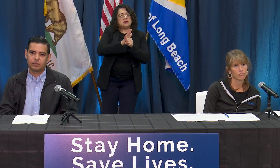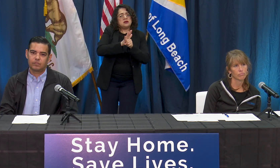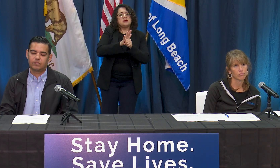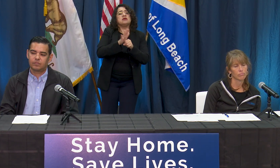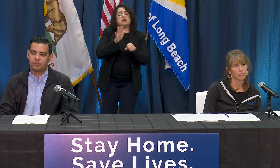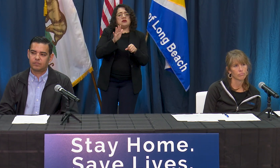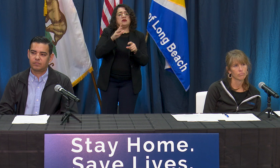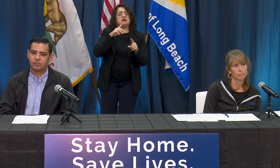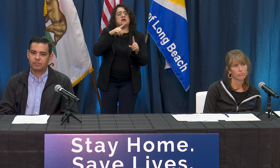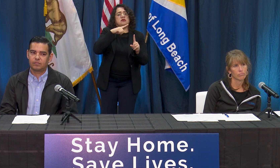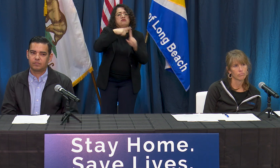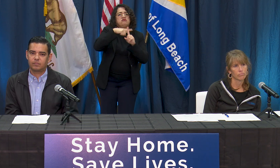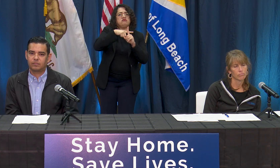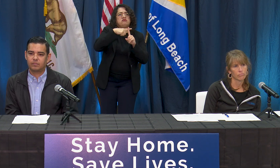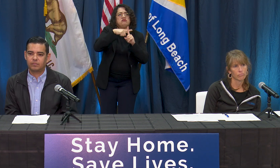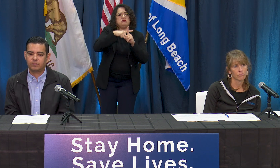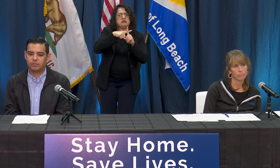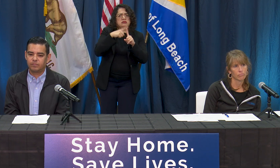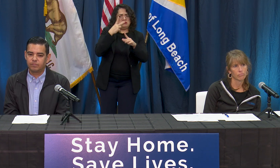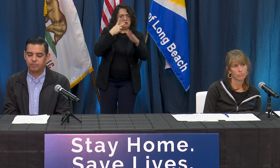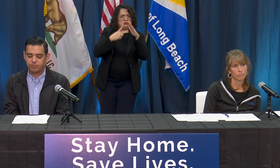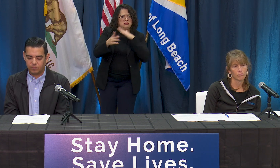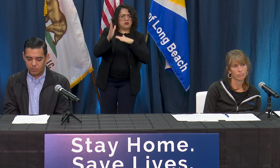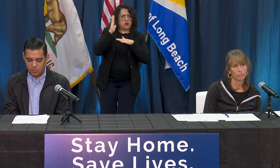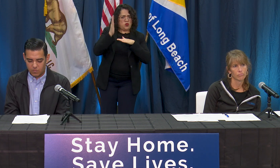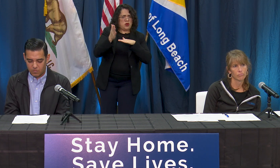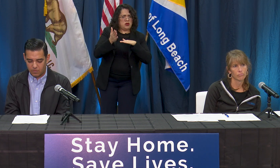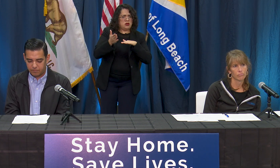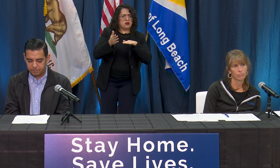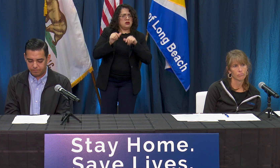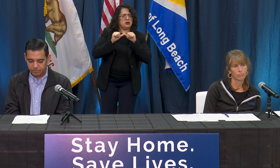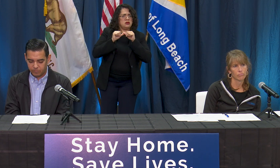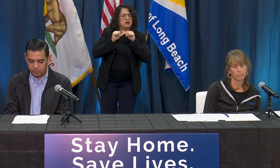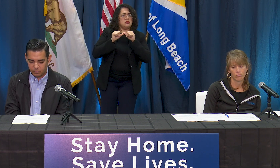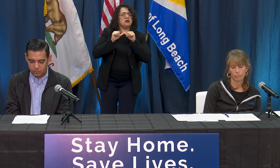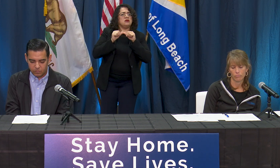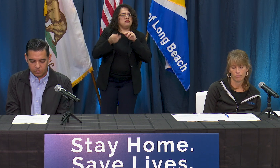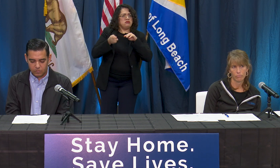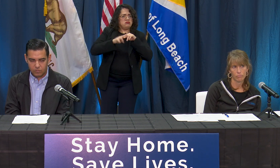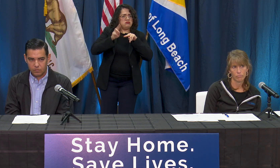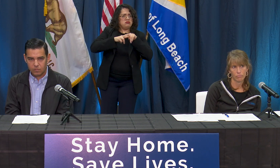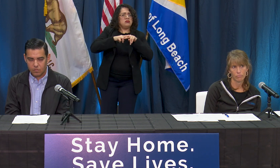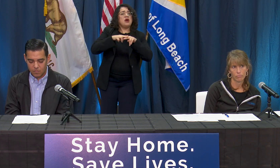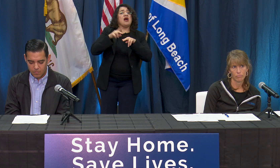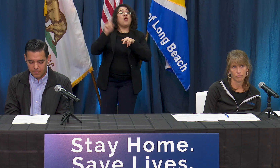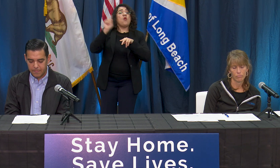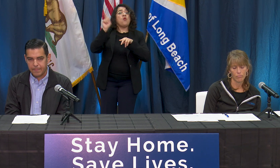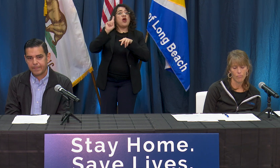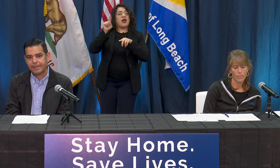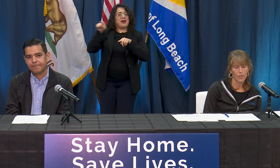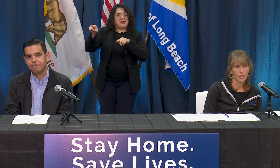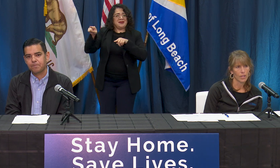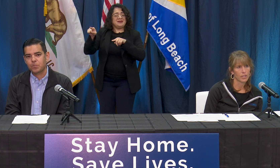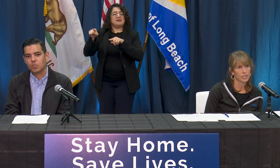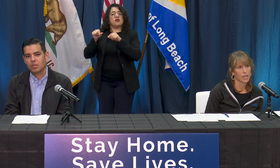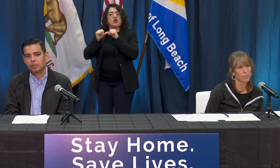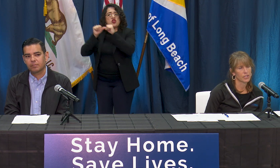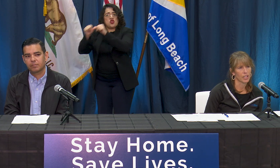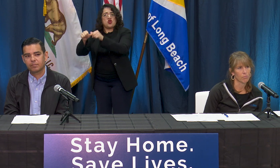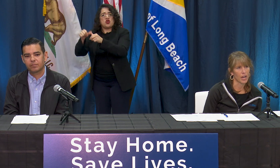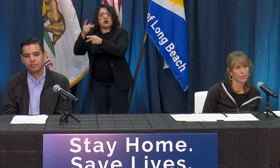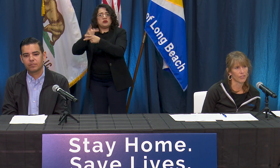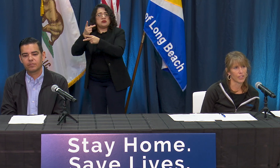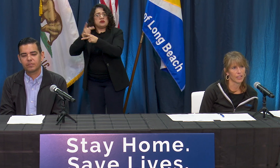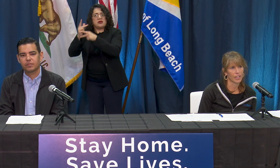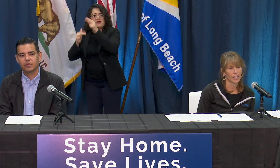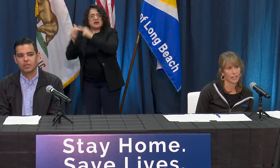continue to grow? And also have there 2 or more of the deaths been associated with a specific facility? This time, based